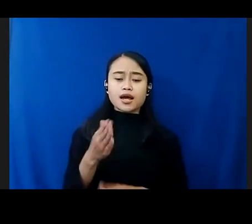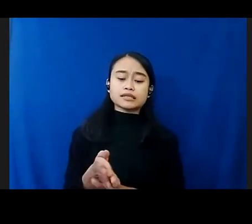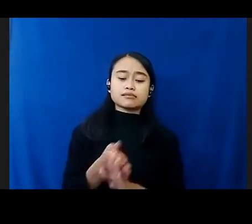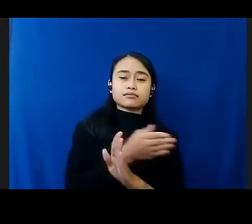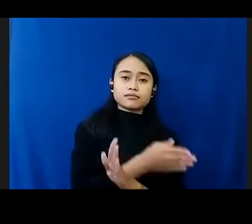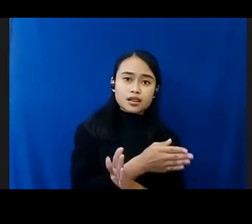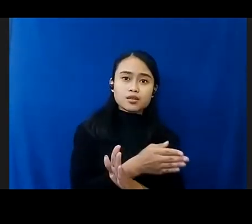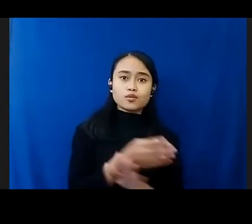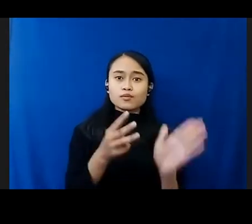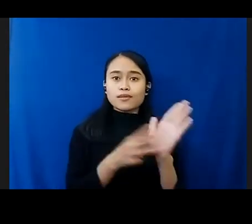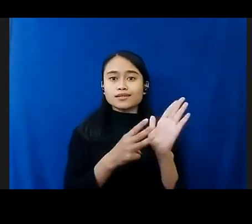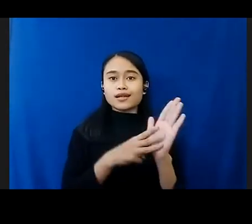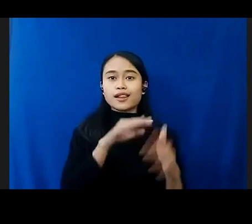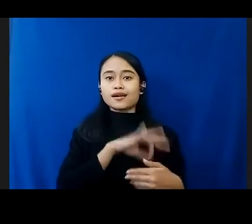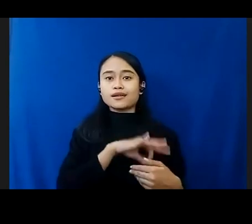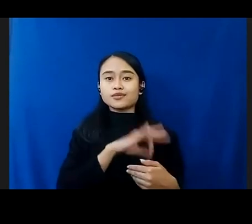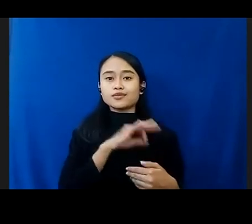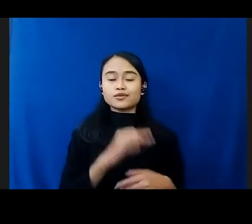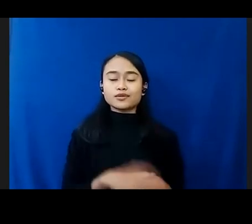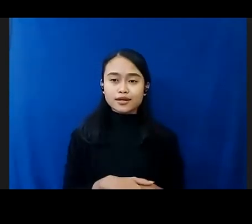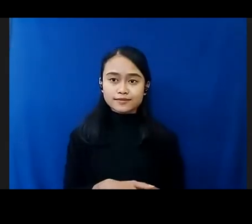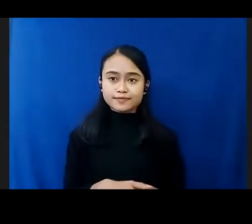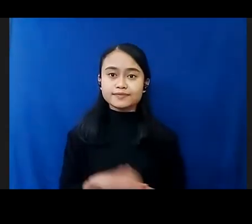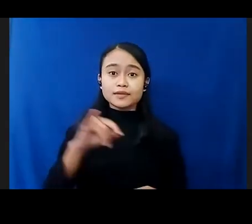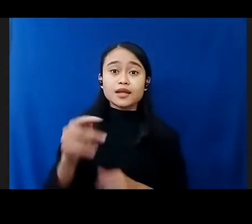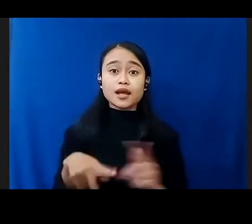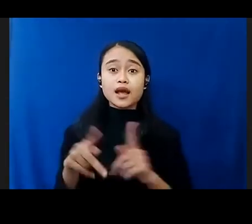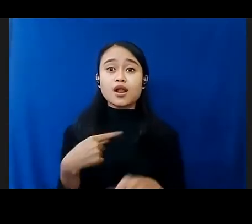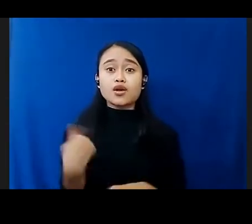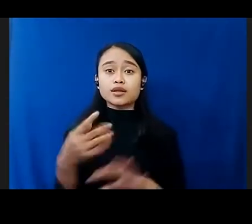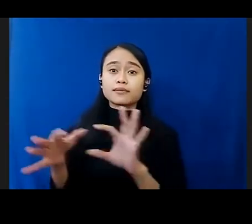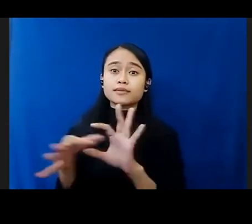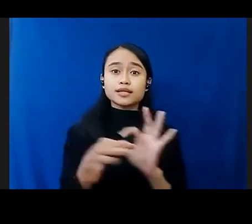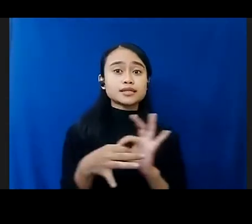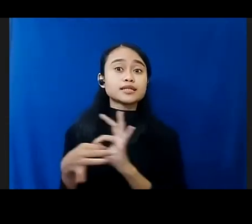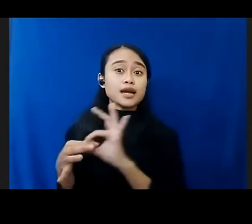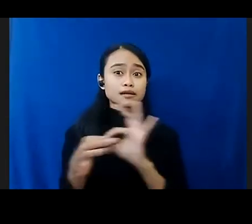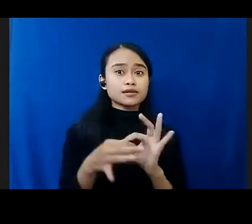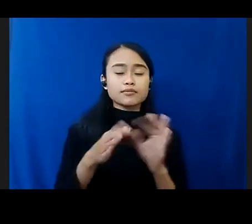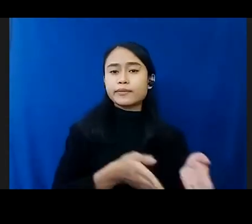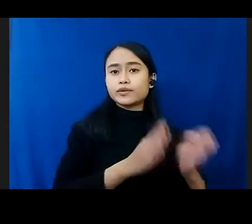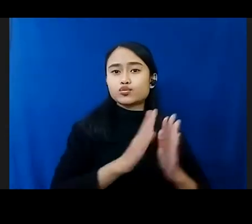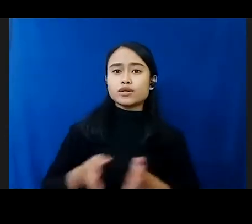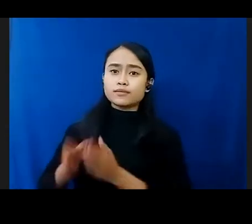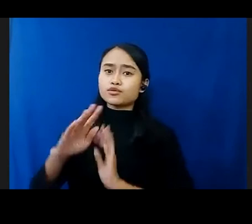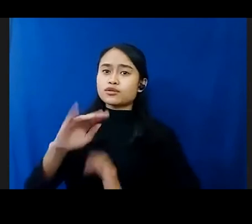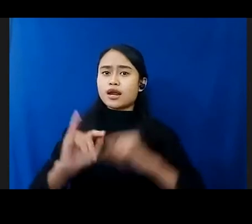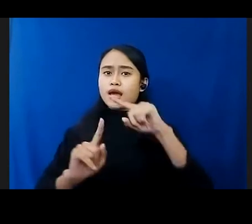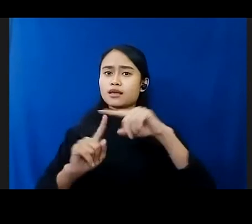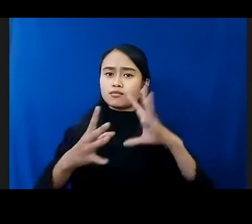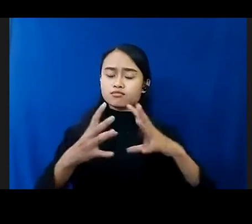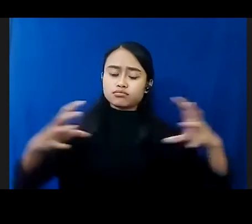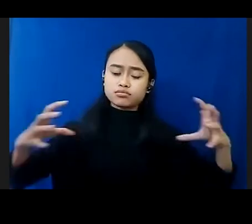Deal With The Big Tech Companies We Shouldn't Be Afraid To Speak Up About How They Use Artificial Intelligence But Equally